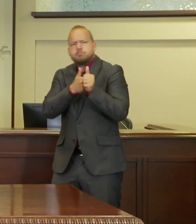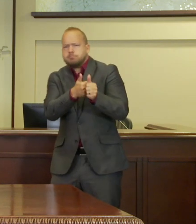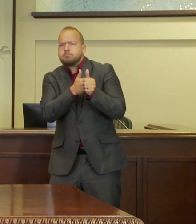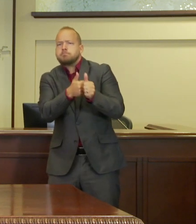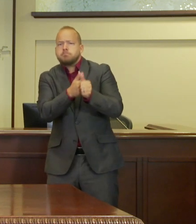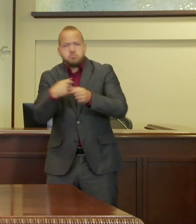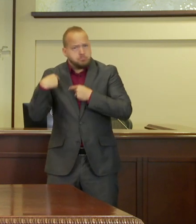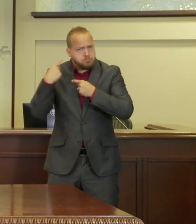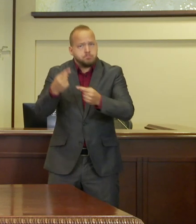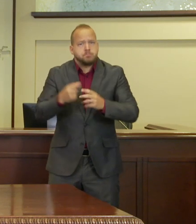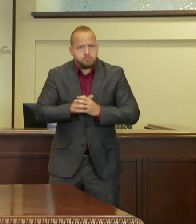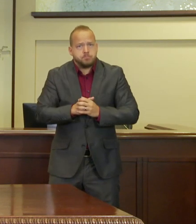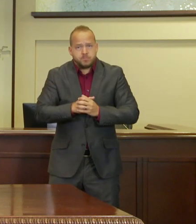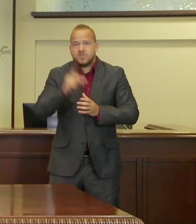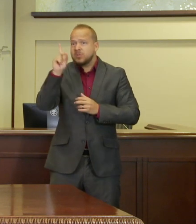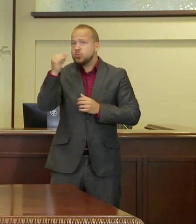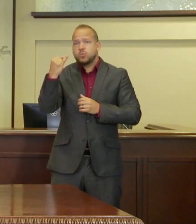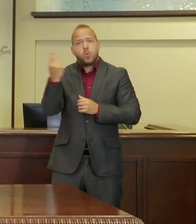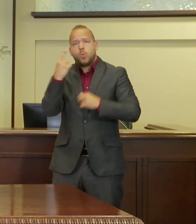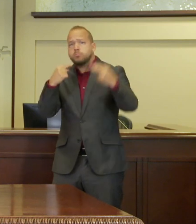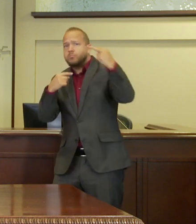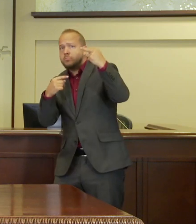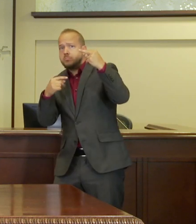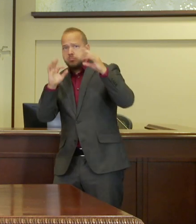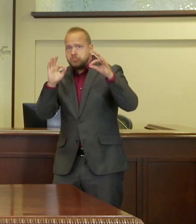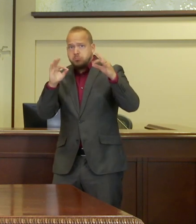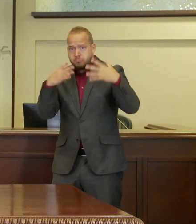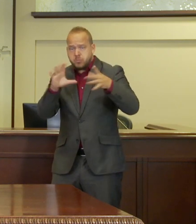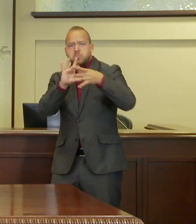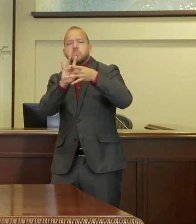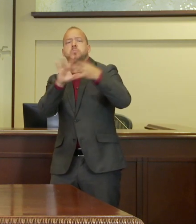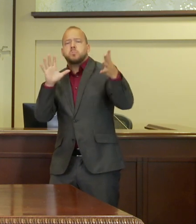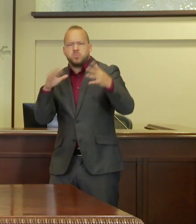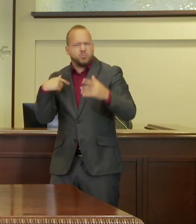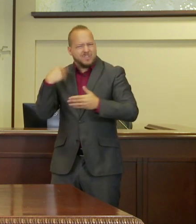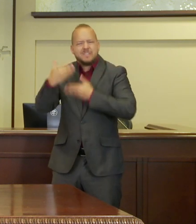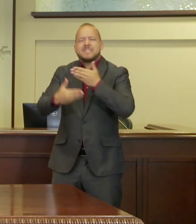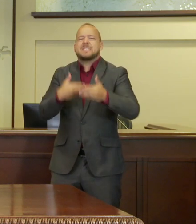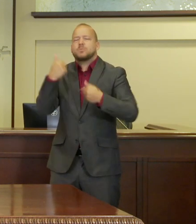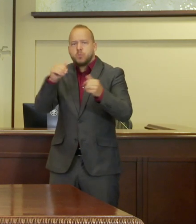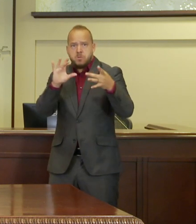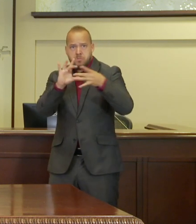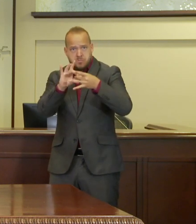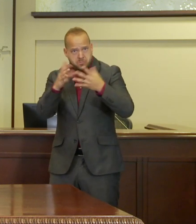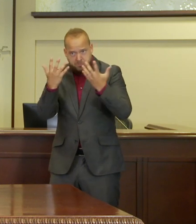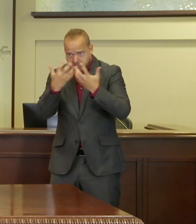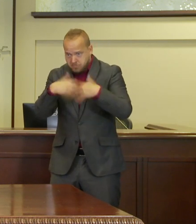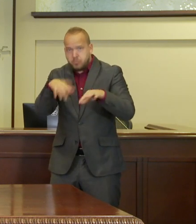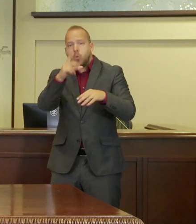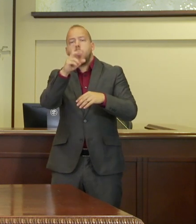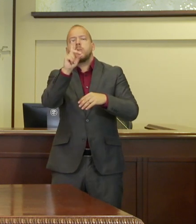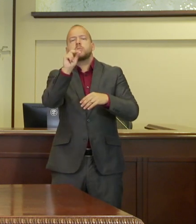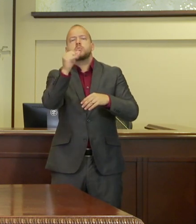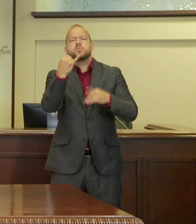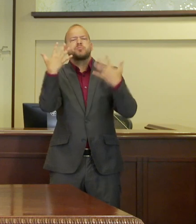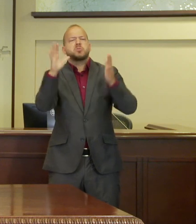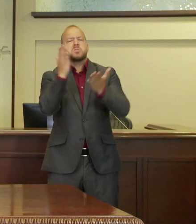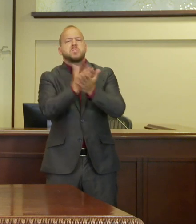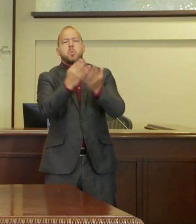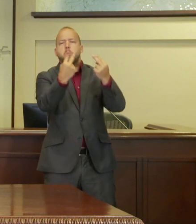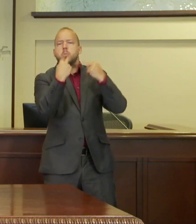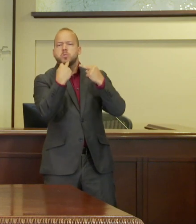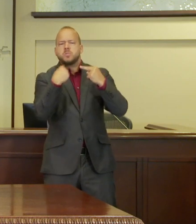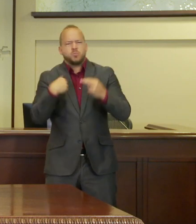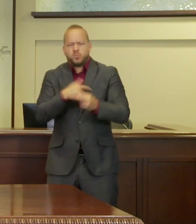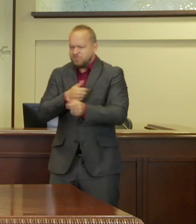leave, obviously, but that work will go on after they have gone, and we will continue to build on the foundation that we have